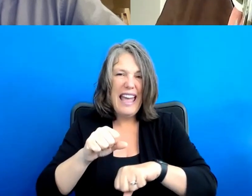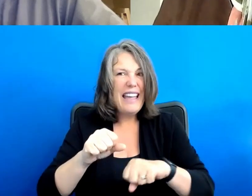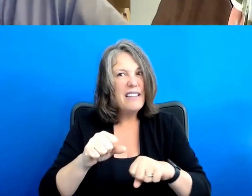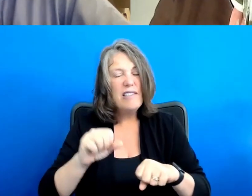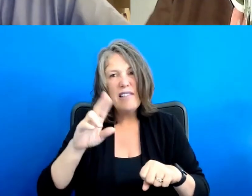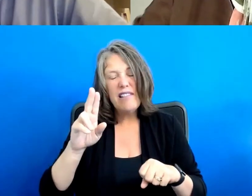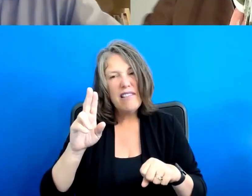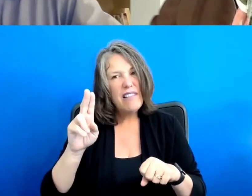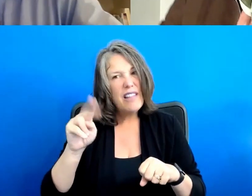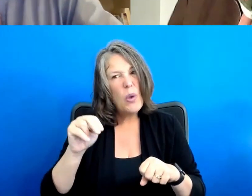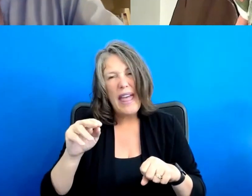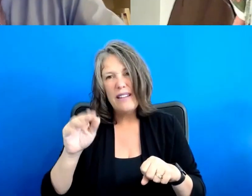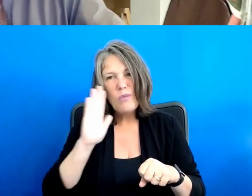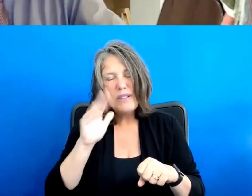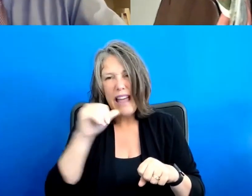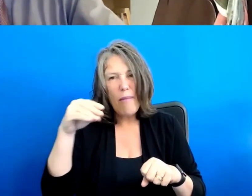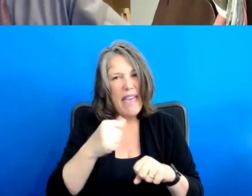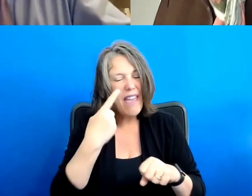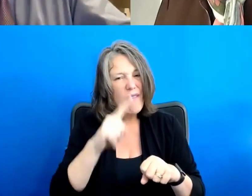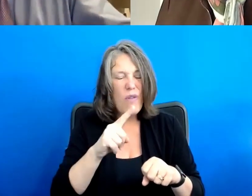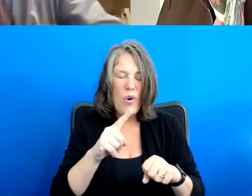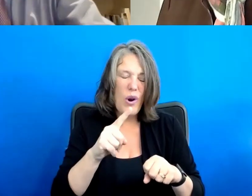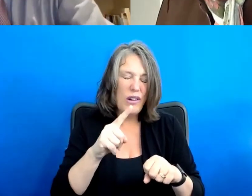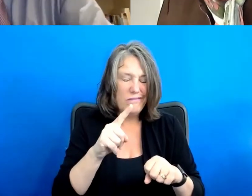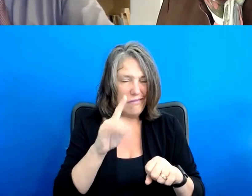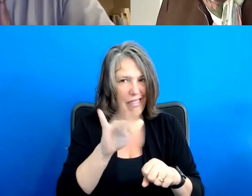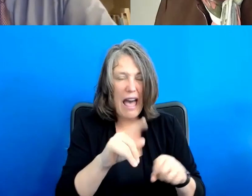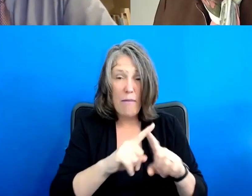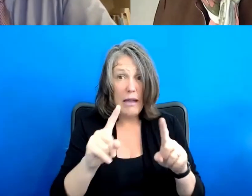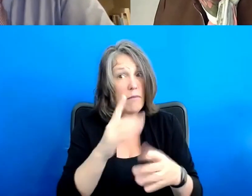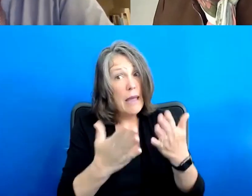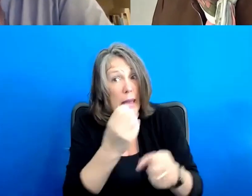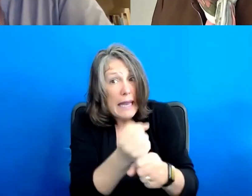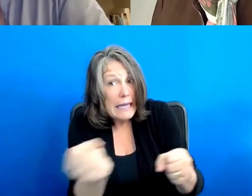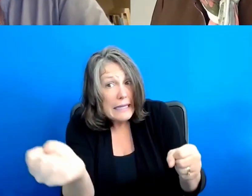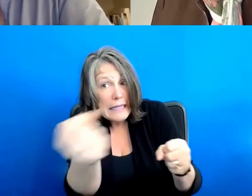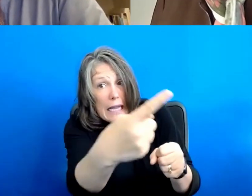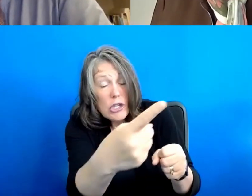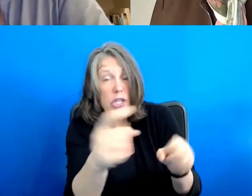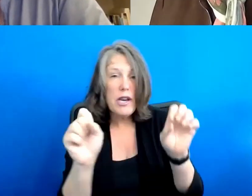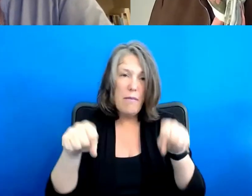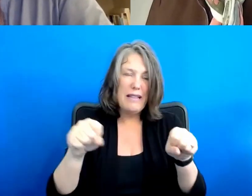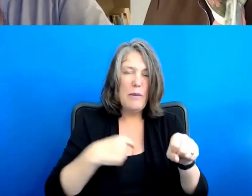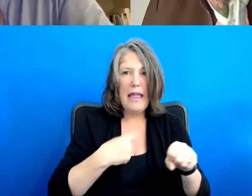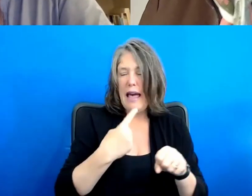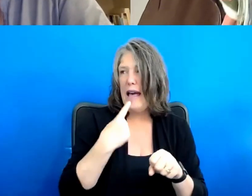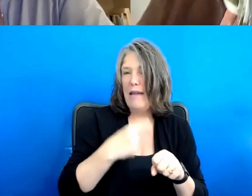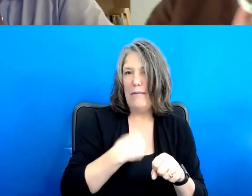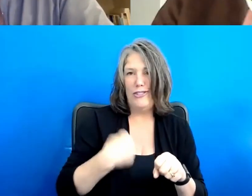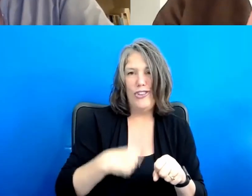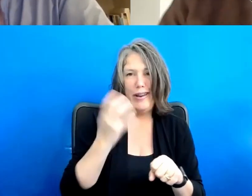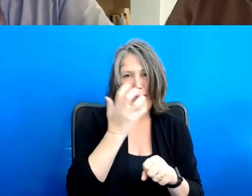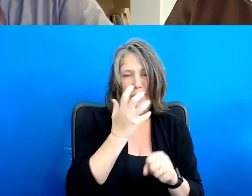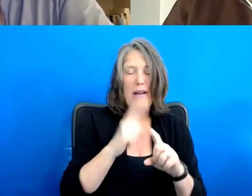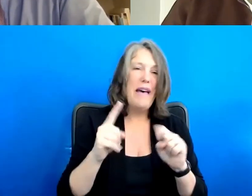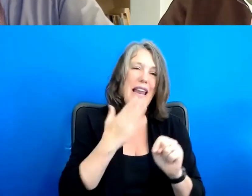foreseeable future, but who knows, maybe toward the end of next year, it'll become possible. Yes, I agree. I miss China greatly, but I'm